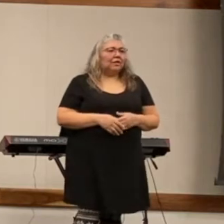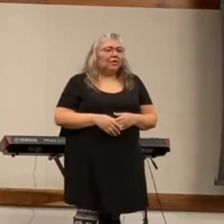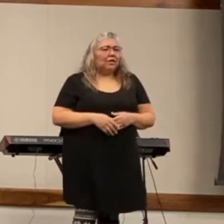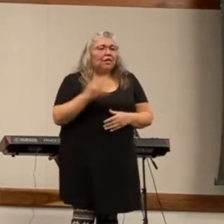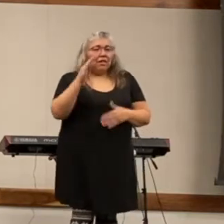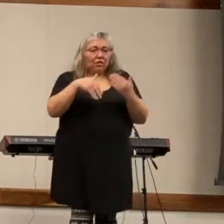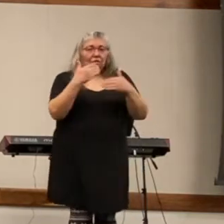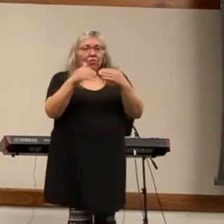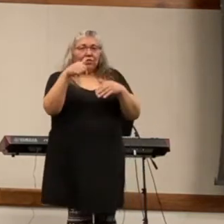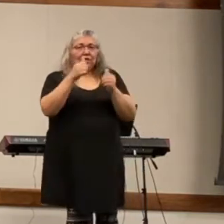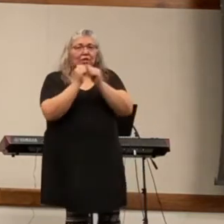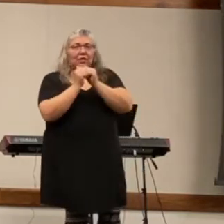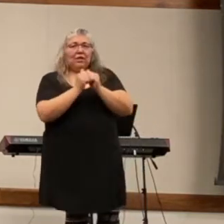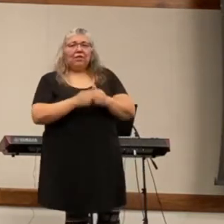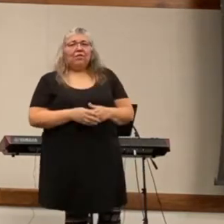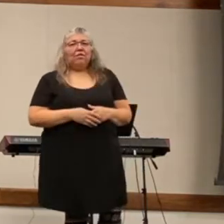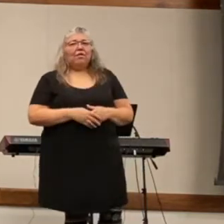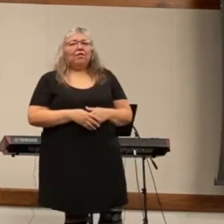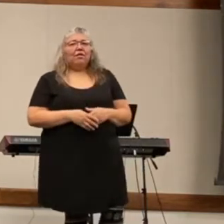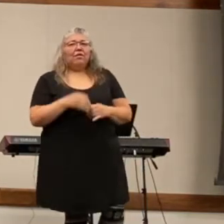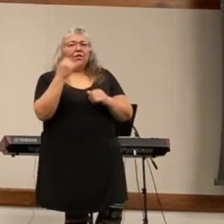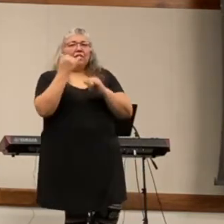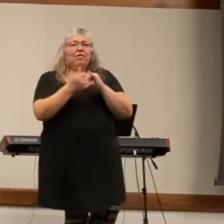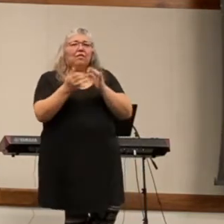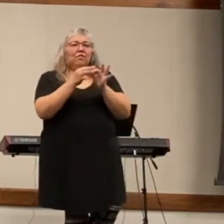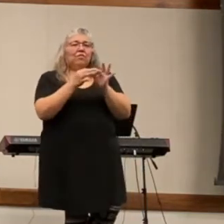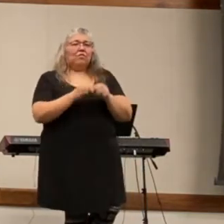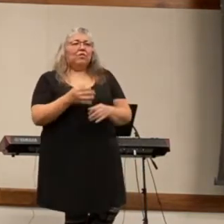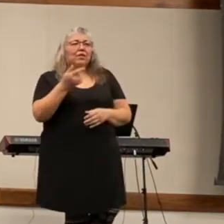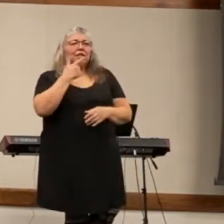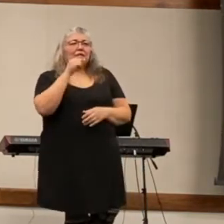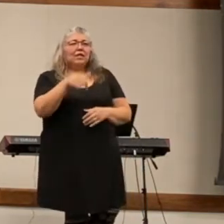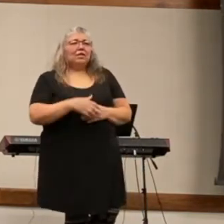okay? Right? Last verse, verse 10, it says this.